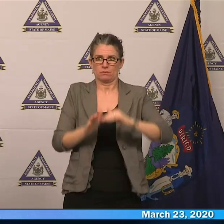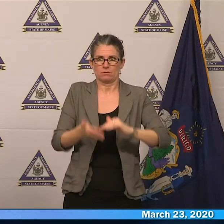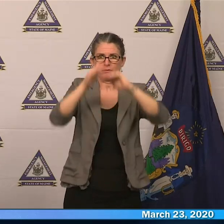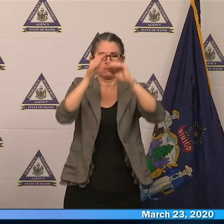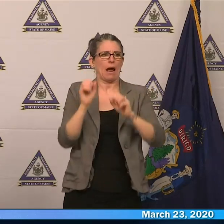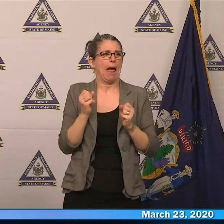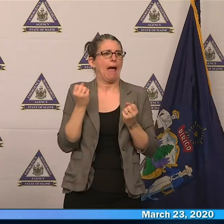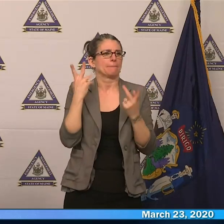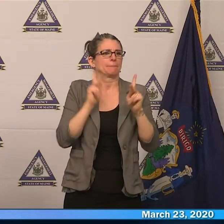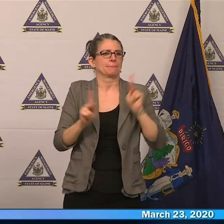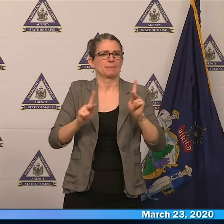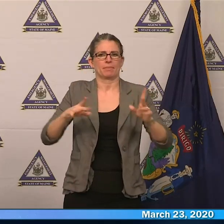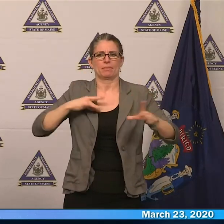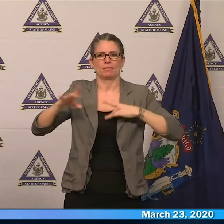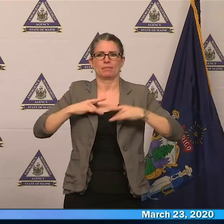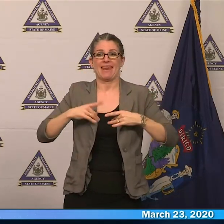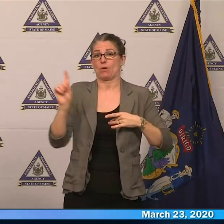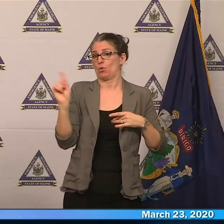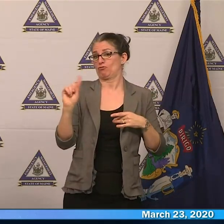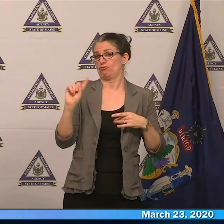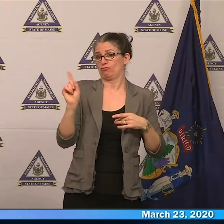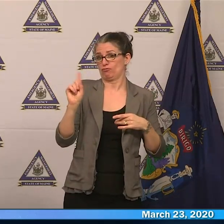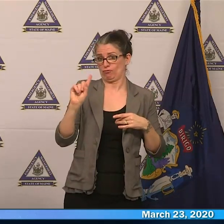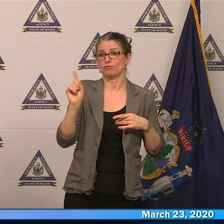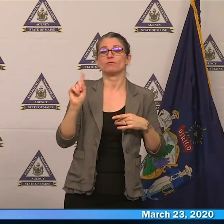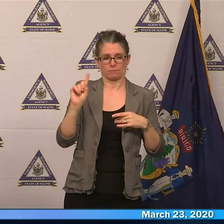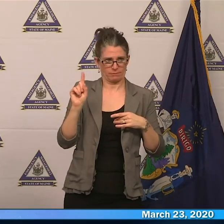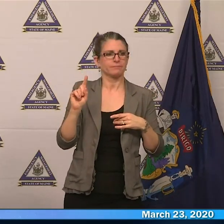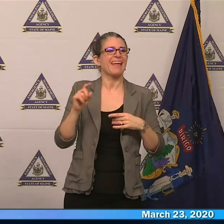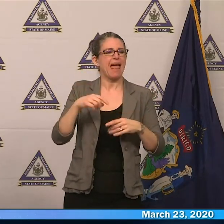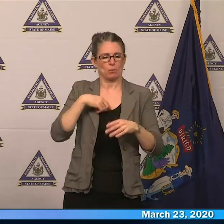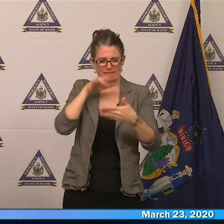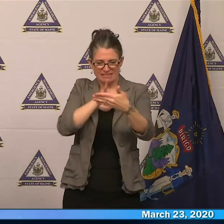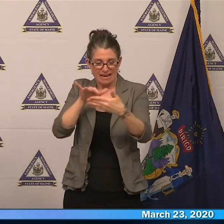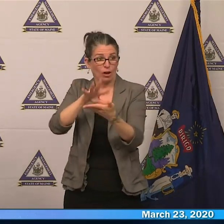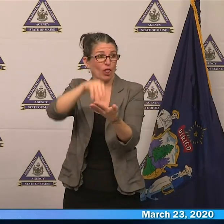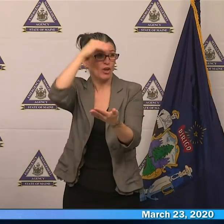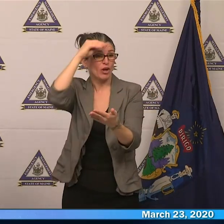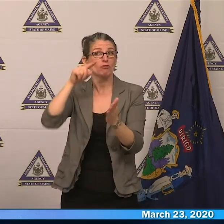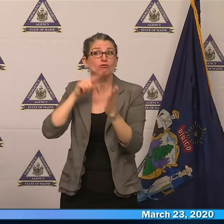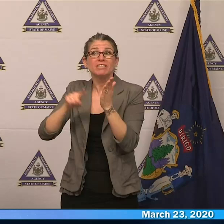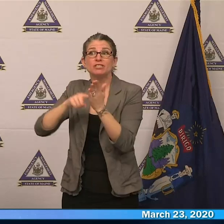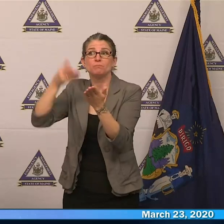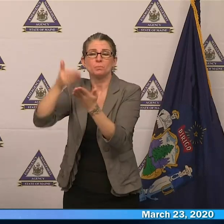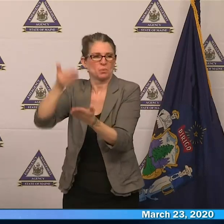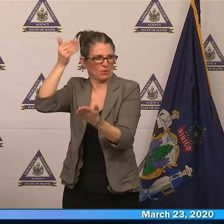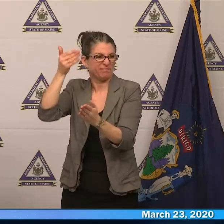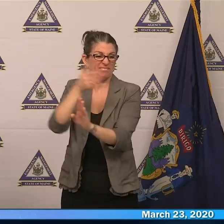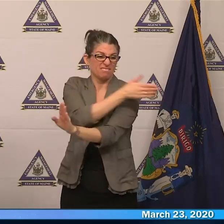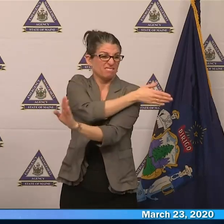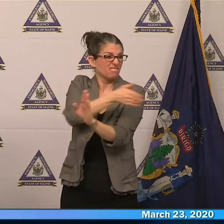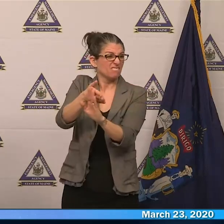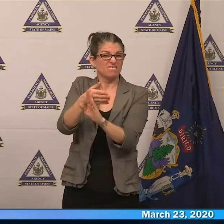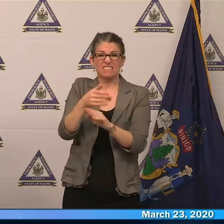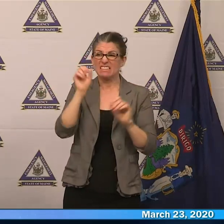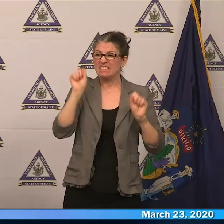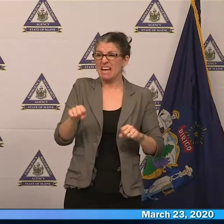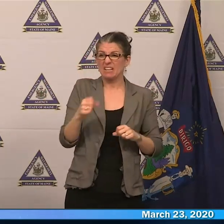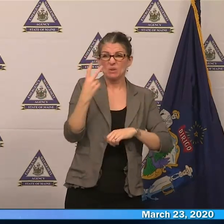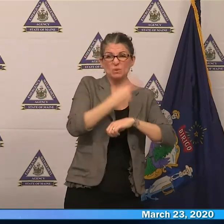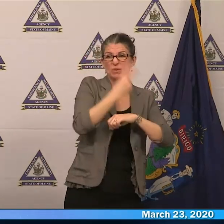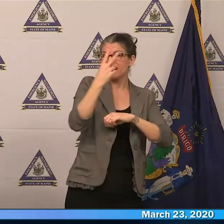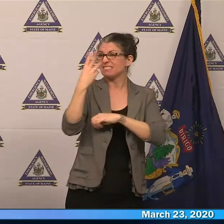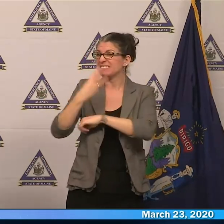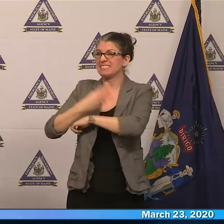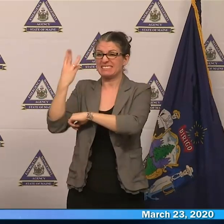incubation period, this time between when somebody is exposed to when they start showing symptoms, that period can be as high as